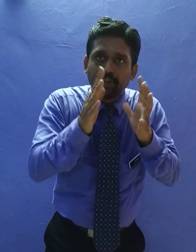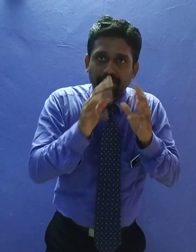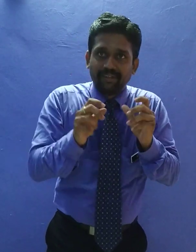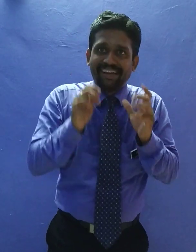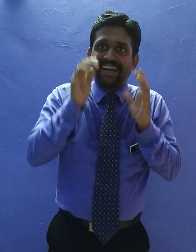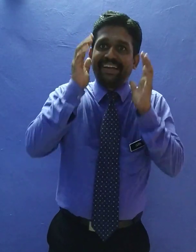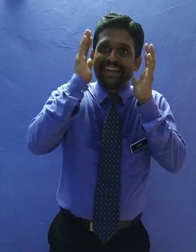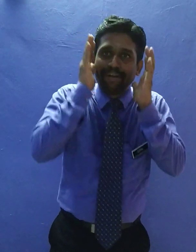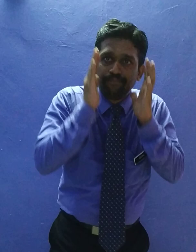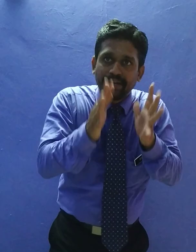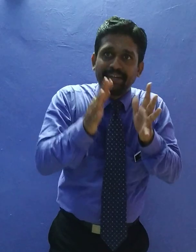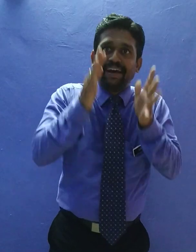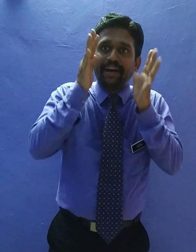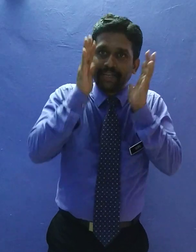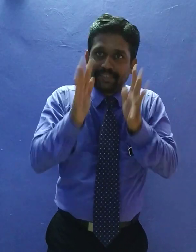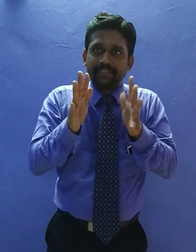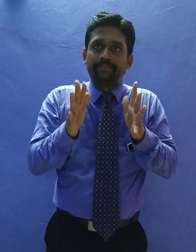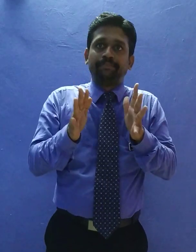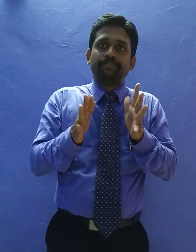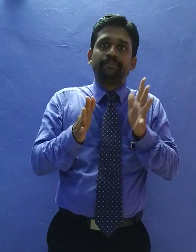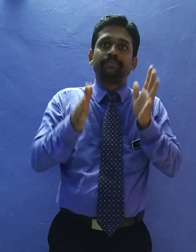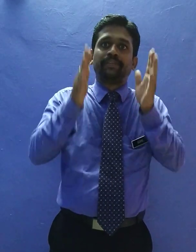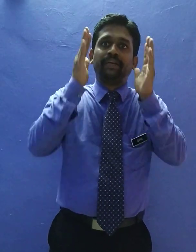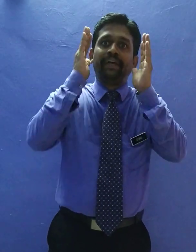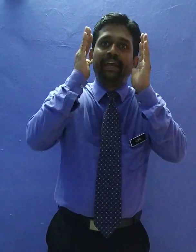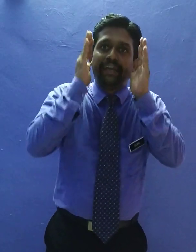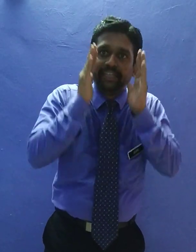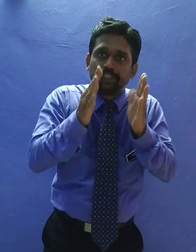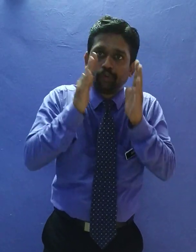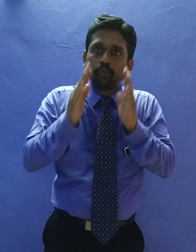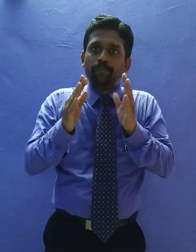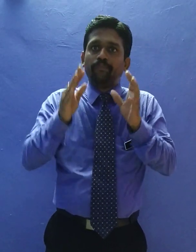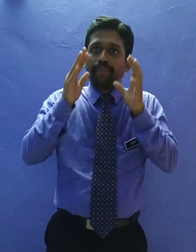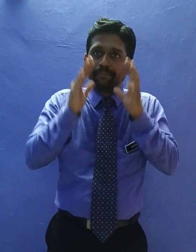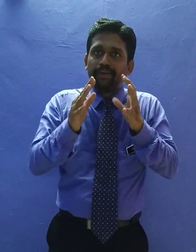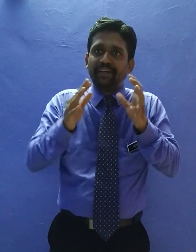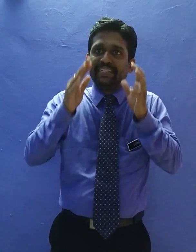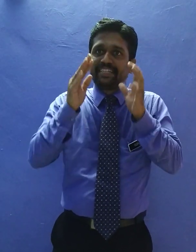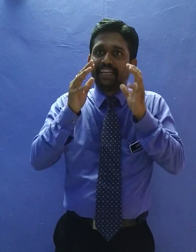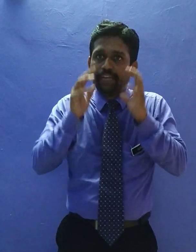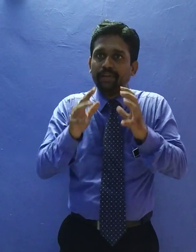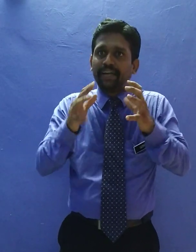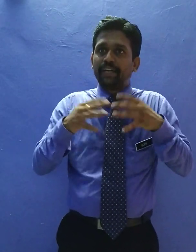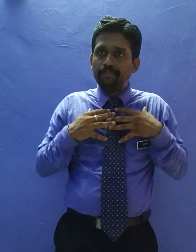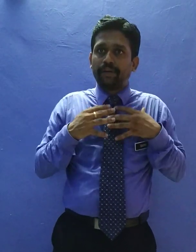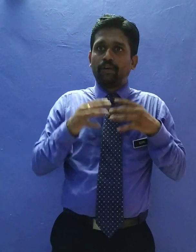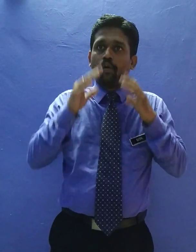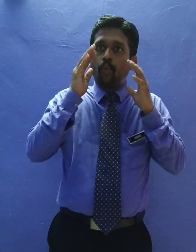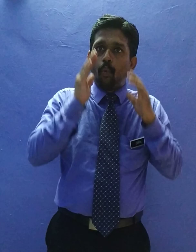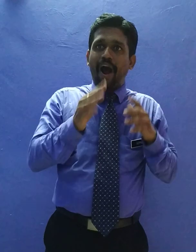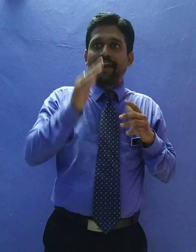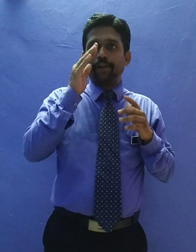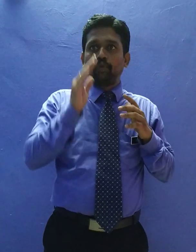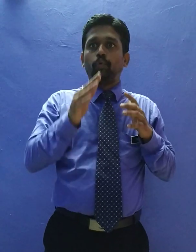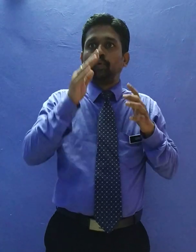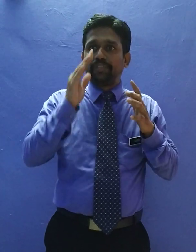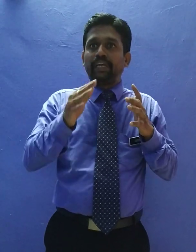Fourth, numbered us. Each group member is given a number 1, 2, 3,